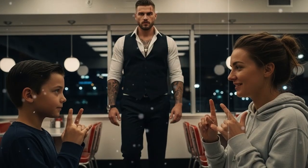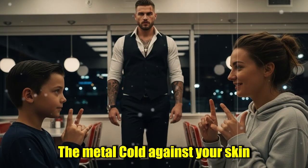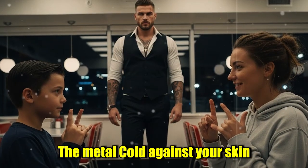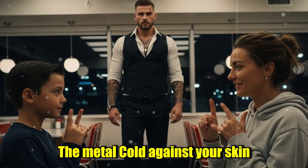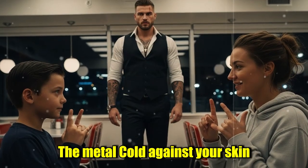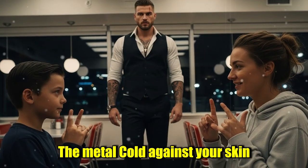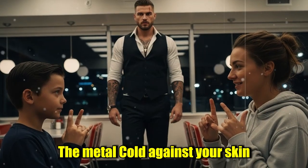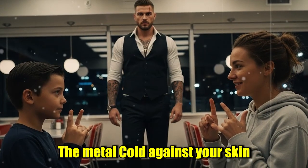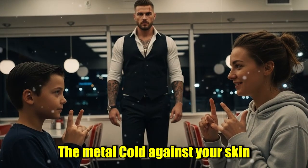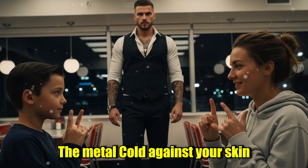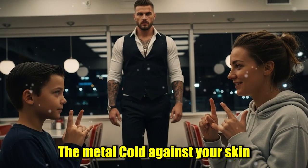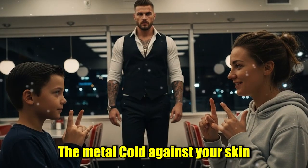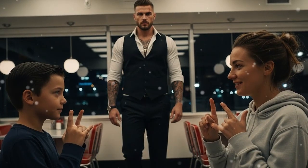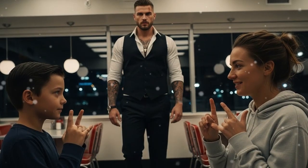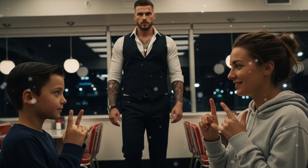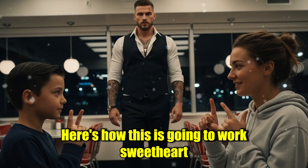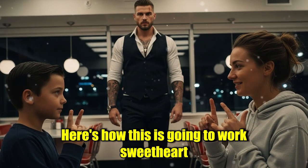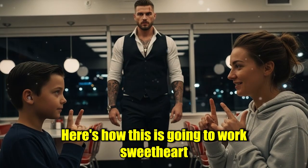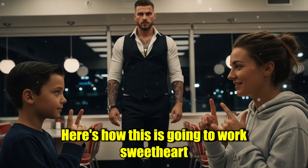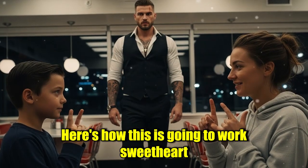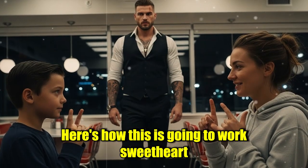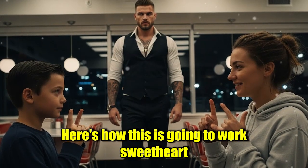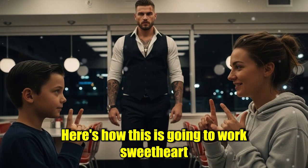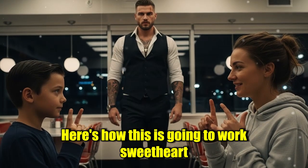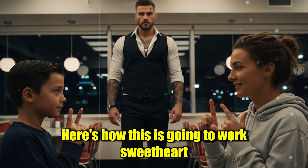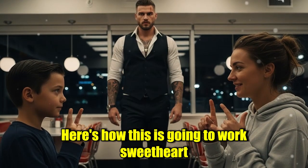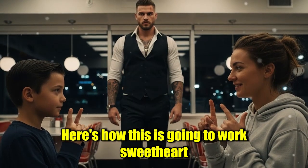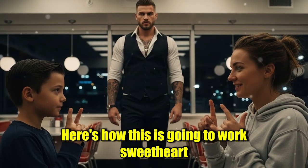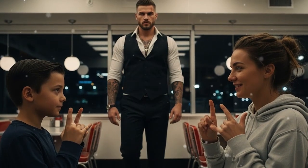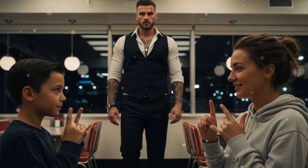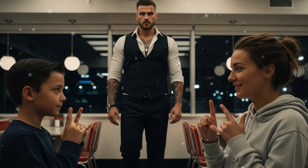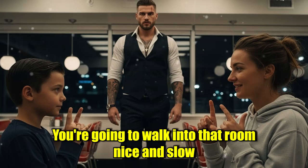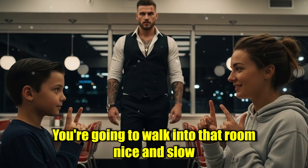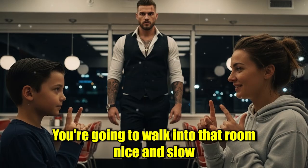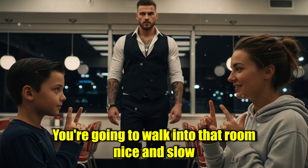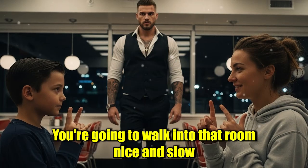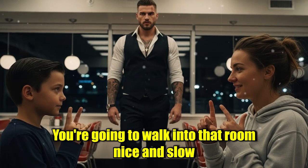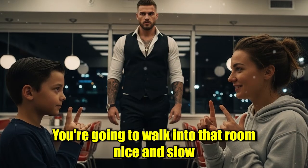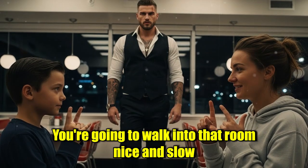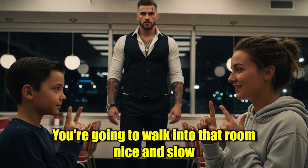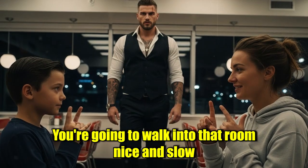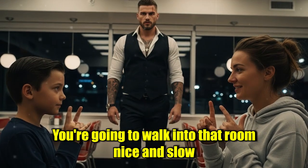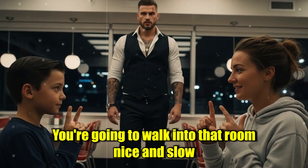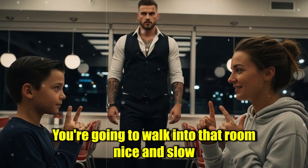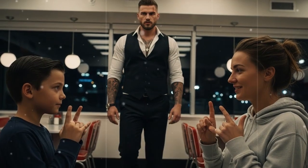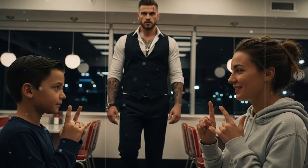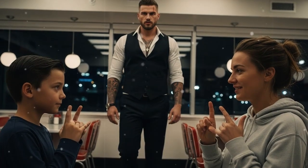the metal cold against her skin. Here's how this is going to work, sweetheart. You're going to walk into that room nice and slow, and